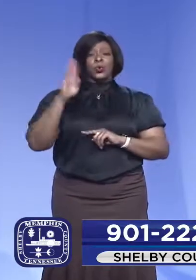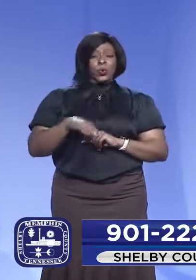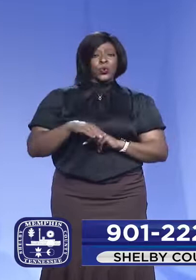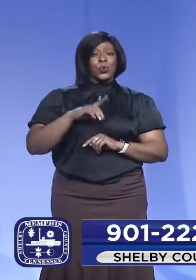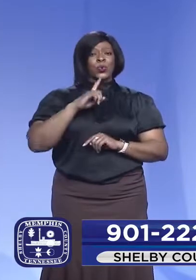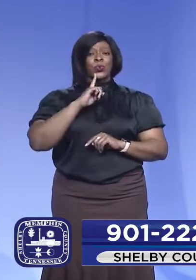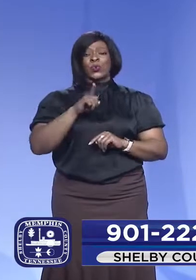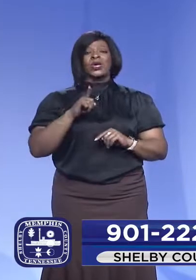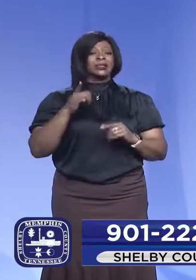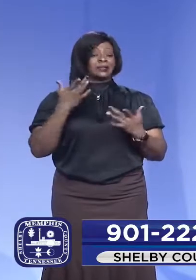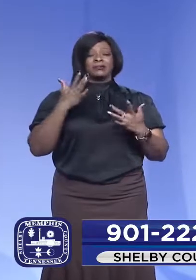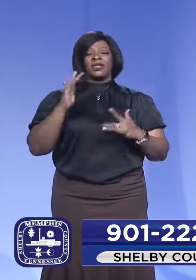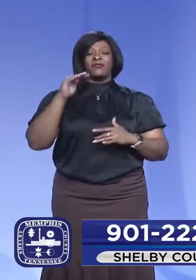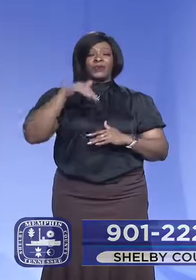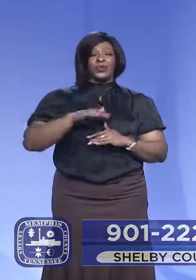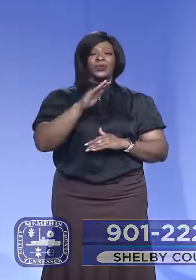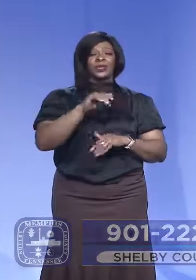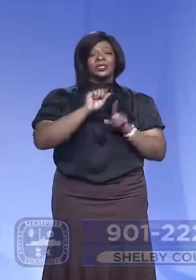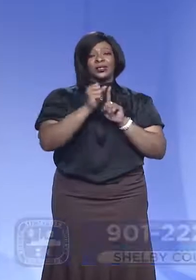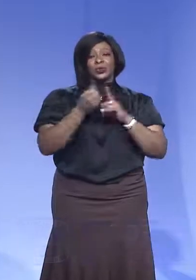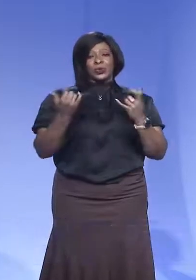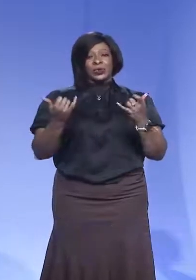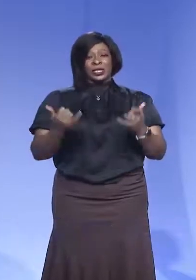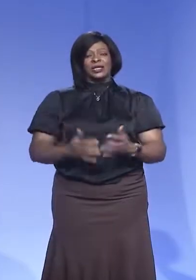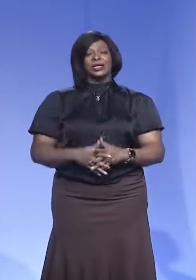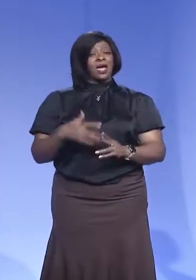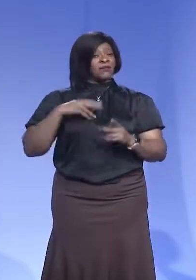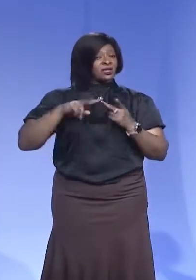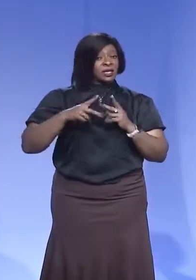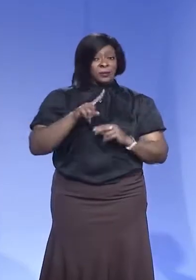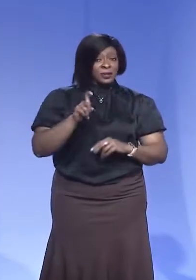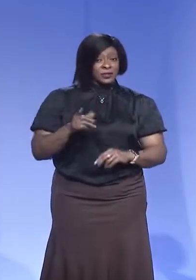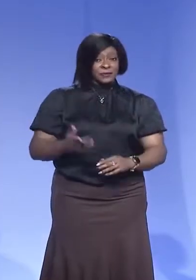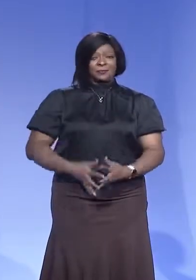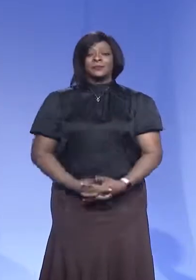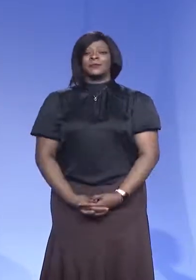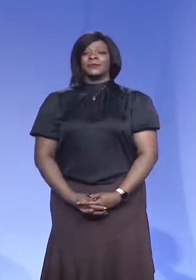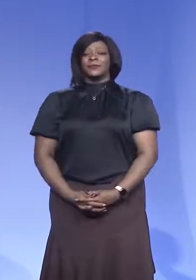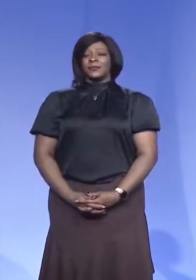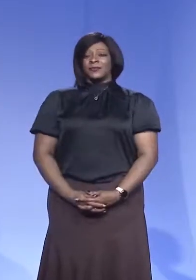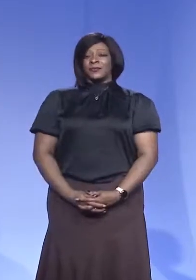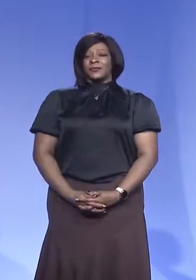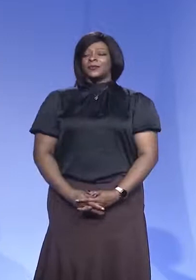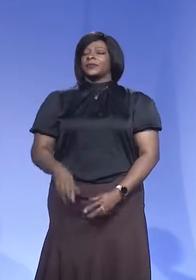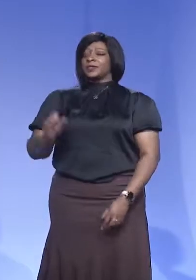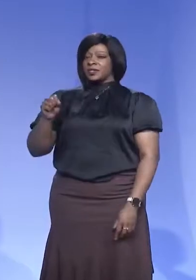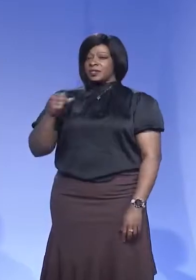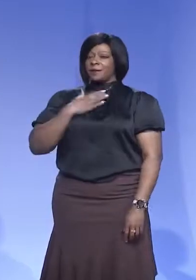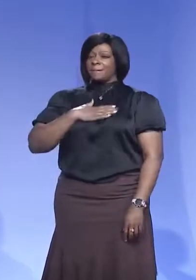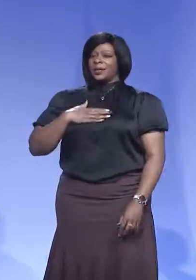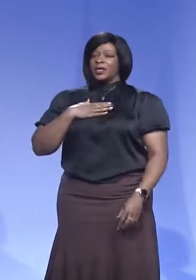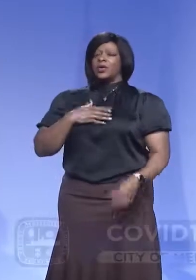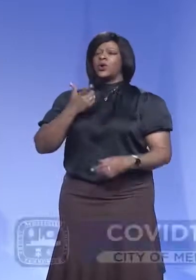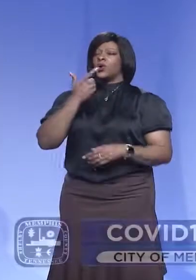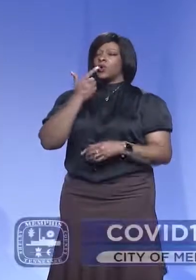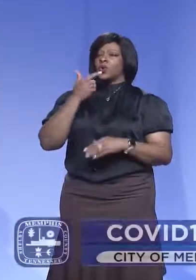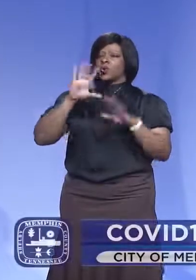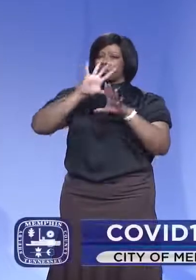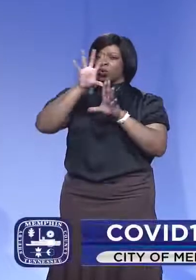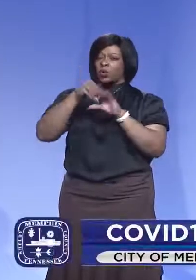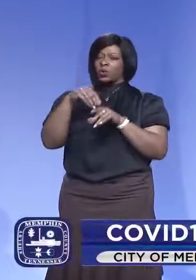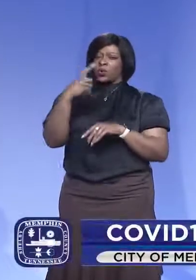very fluid situation at the current time. And did you have a follow-up? Yes, please. Who is included